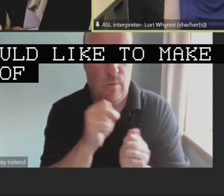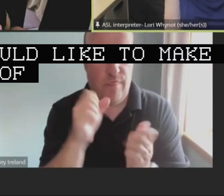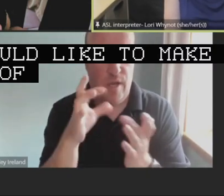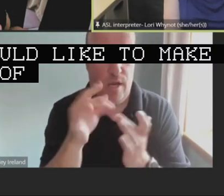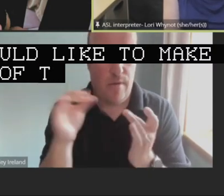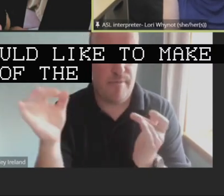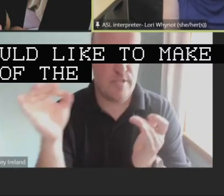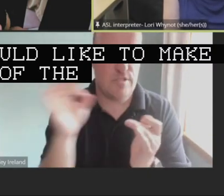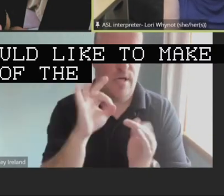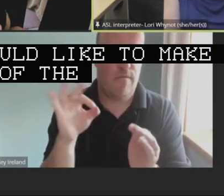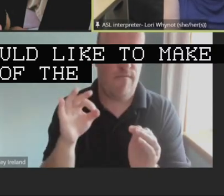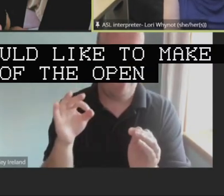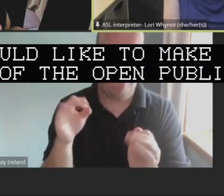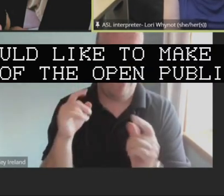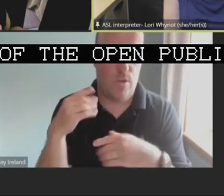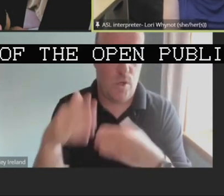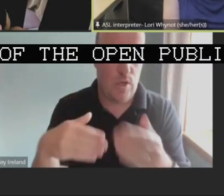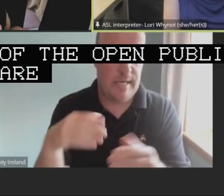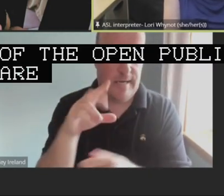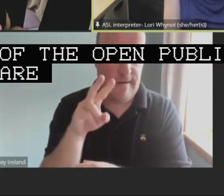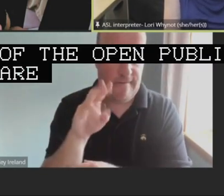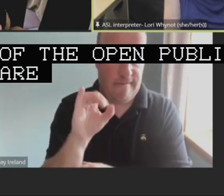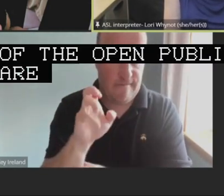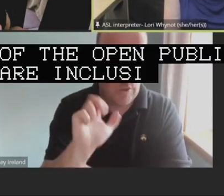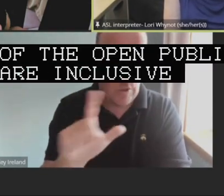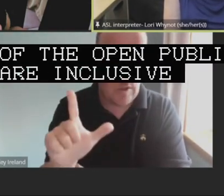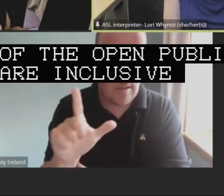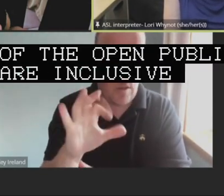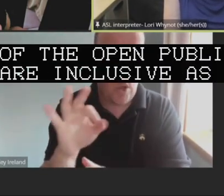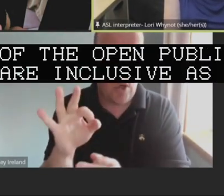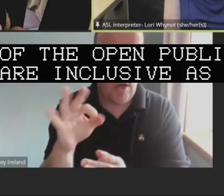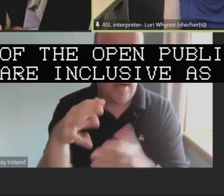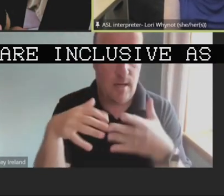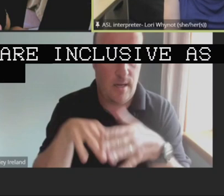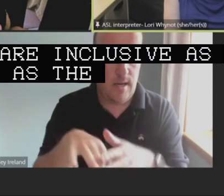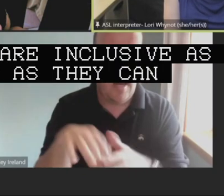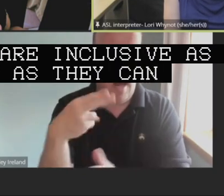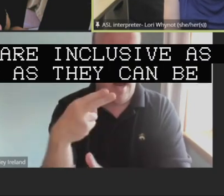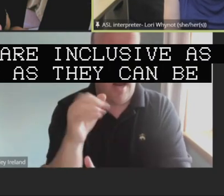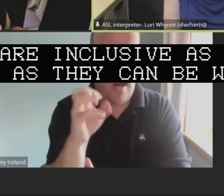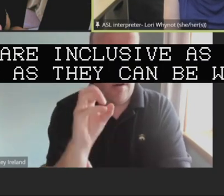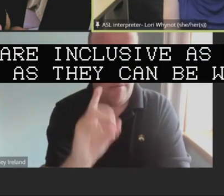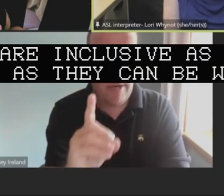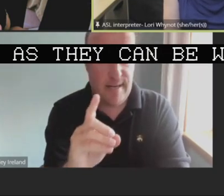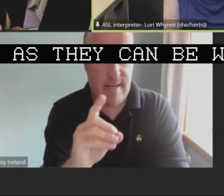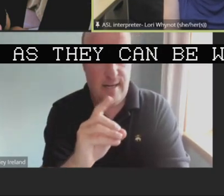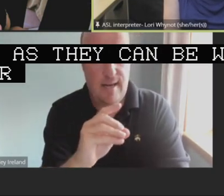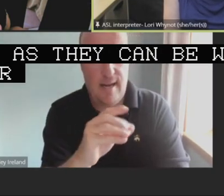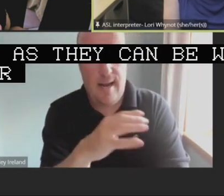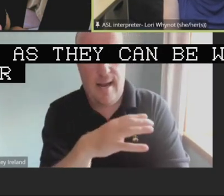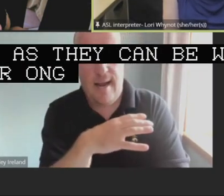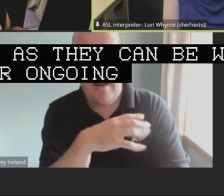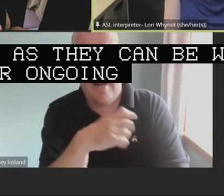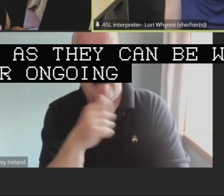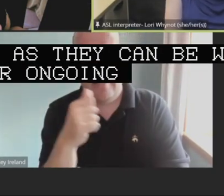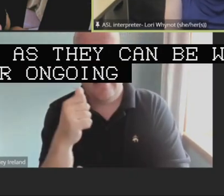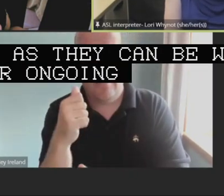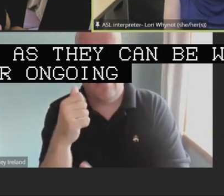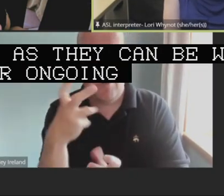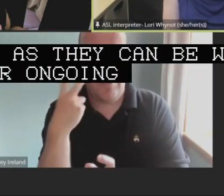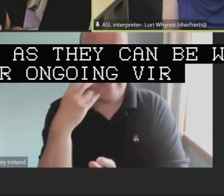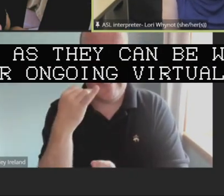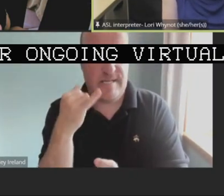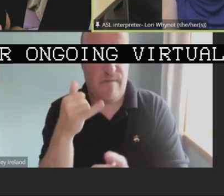are inclusive, as inclusive as they can be, with options for ongoing virtual format as well, maybe